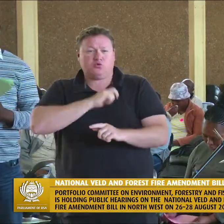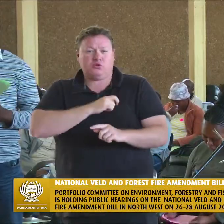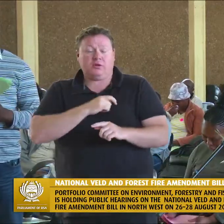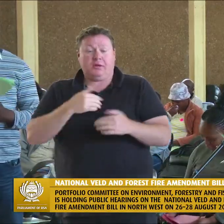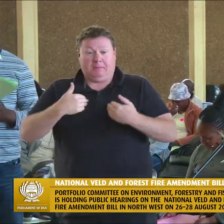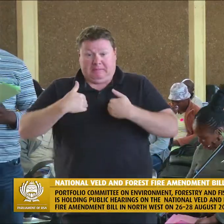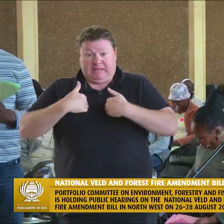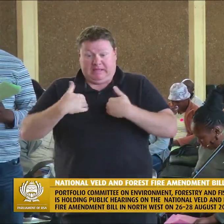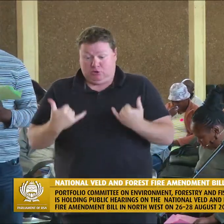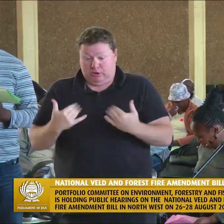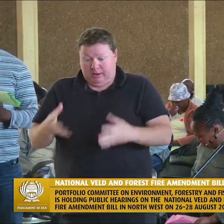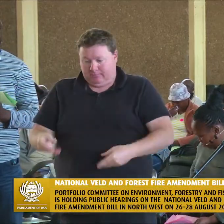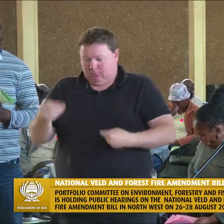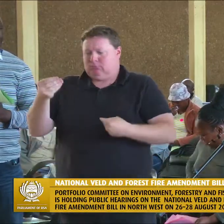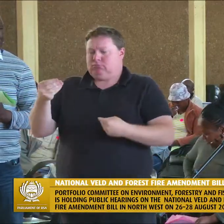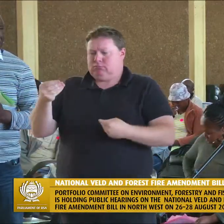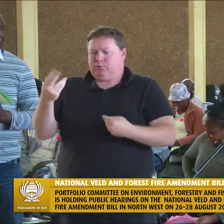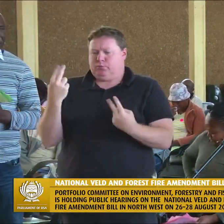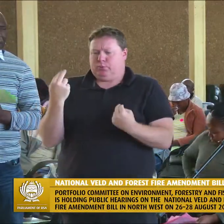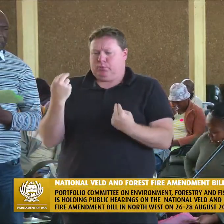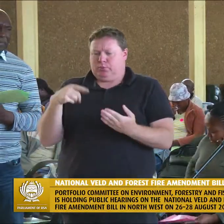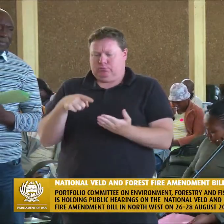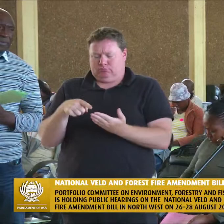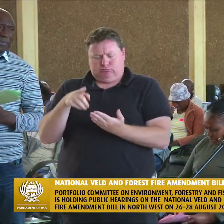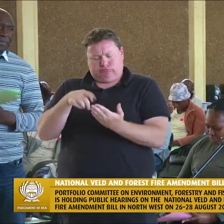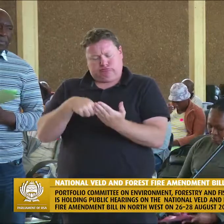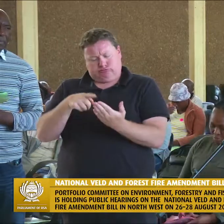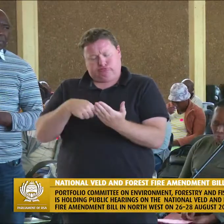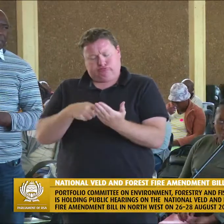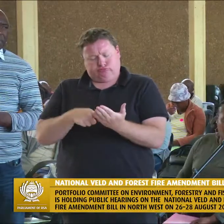i receive it today but however